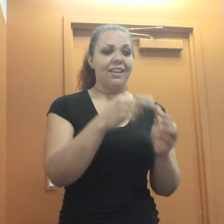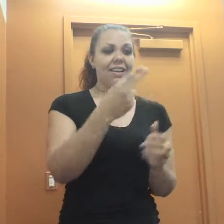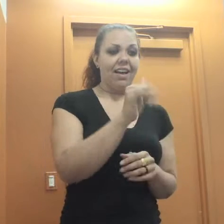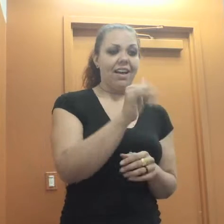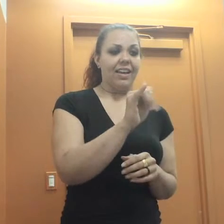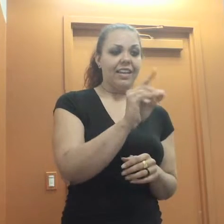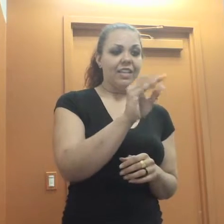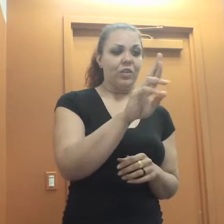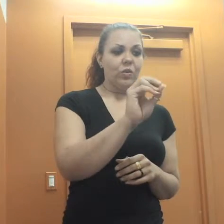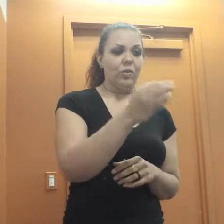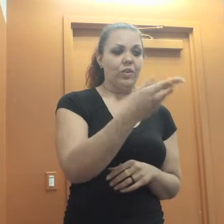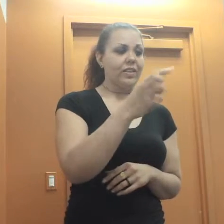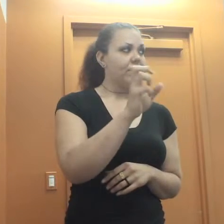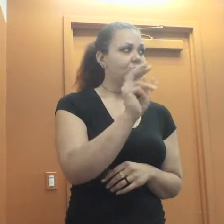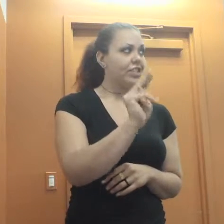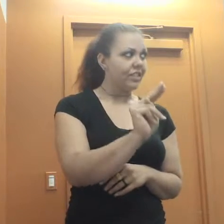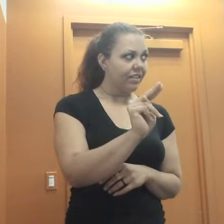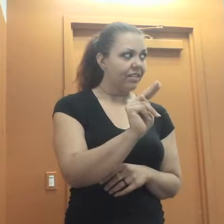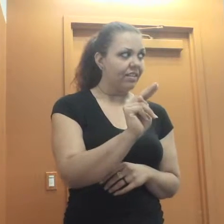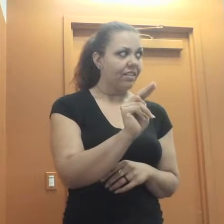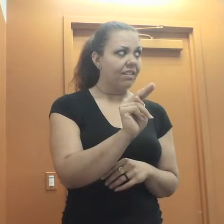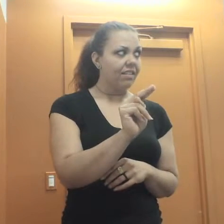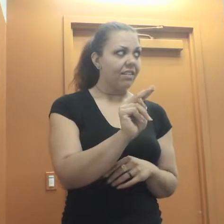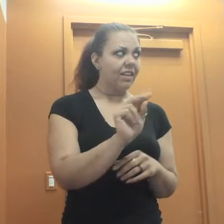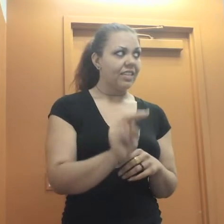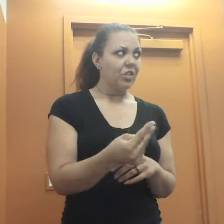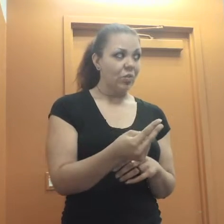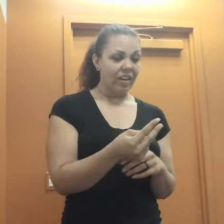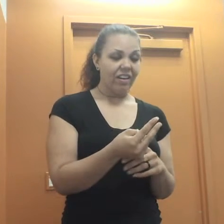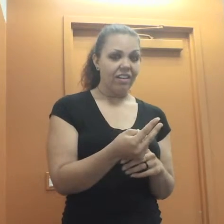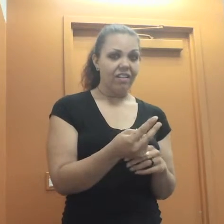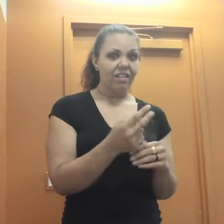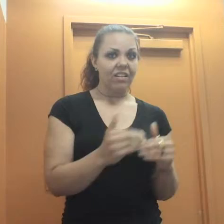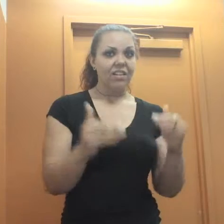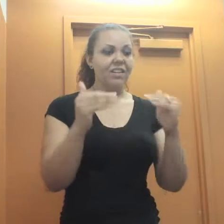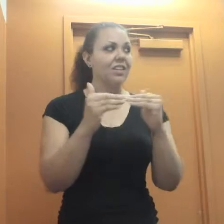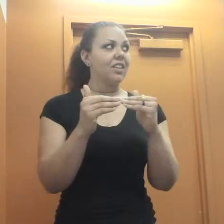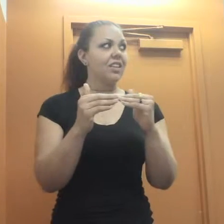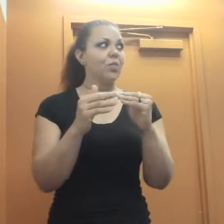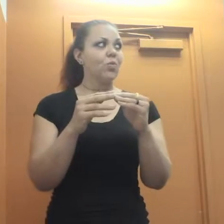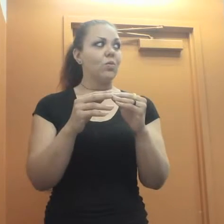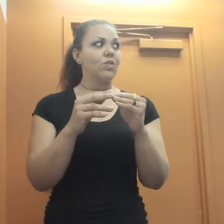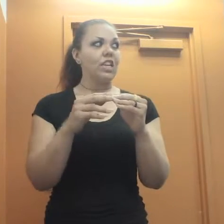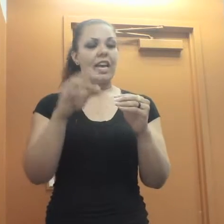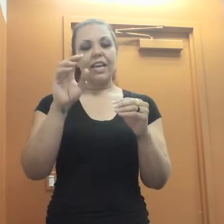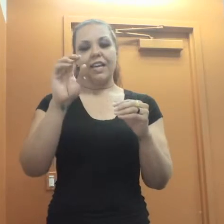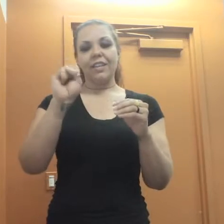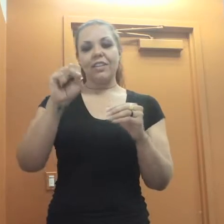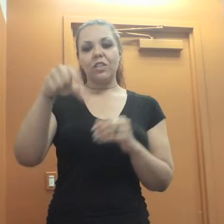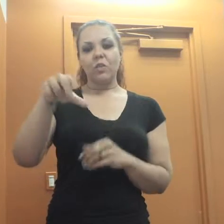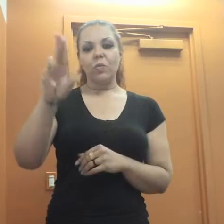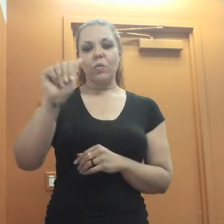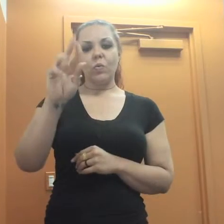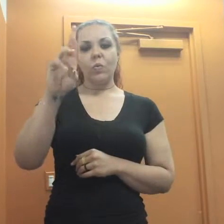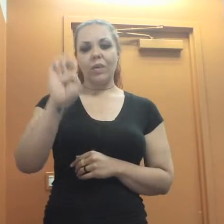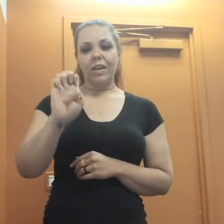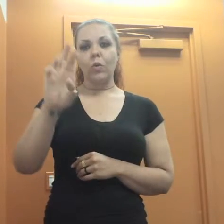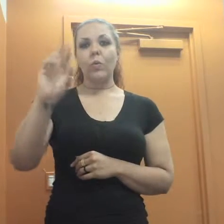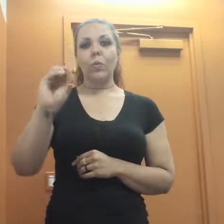the square root of a number on your calculator. Again, if you don't know how to do that, you'll have to consult a manual that came with your calculator, ask your math teacher,